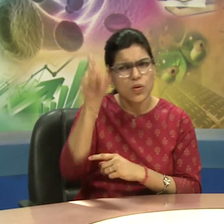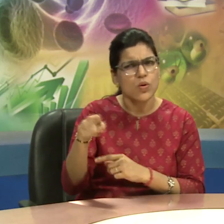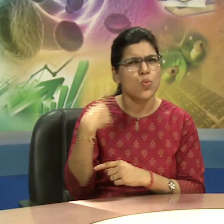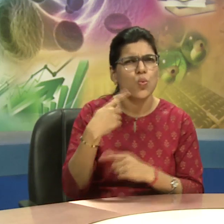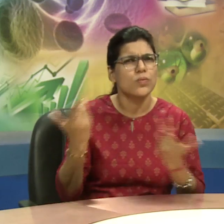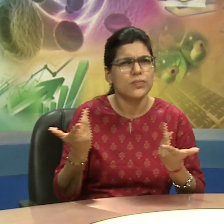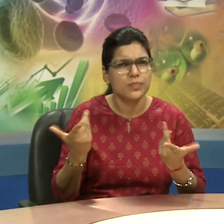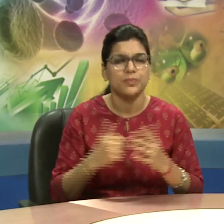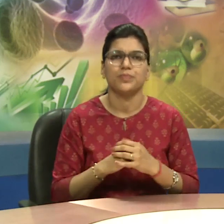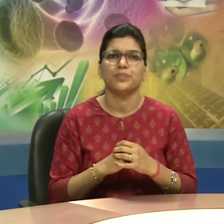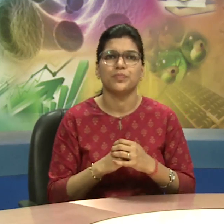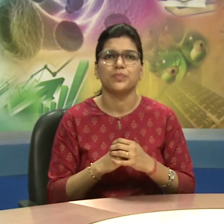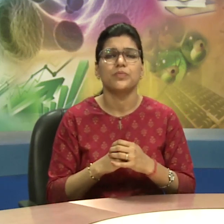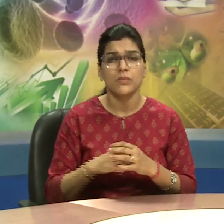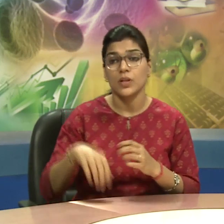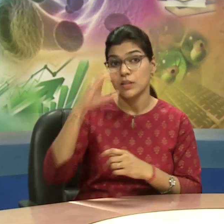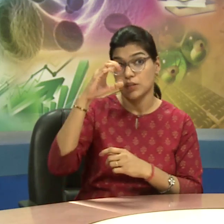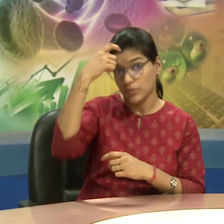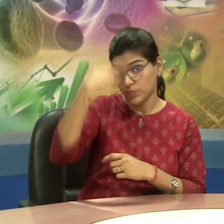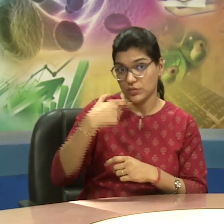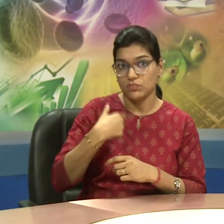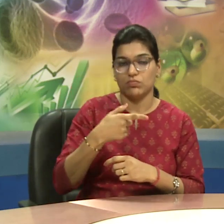Who is consumer?